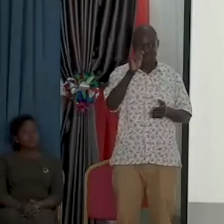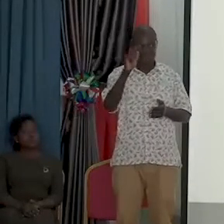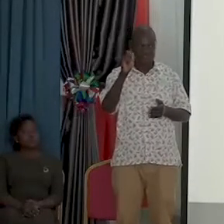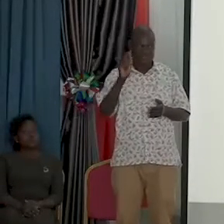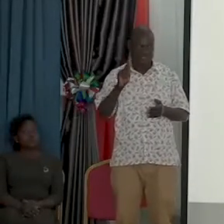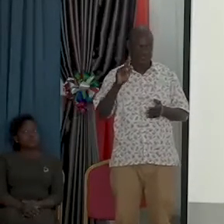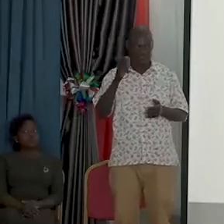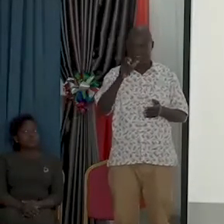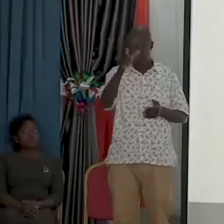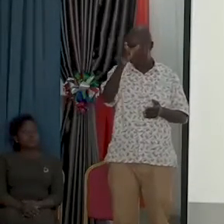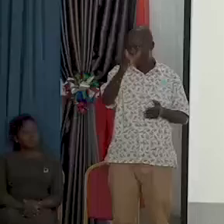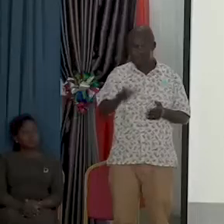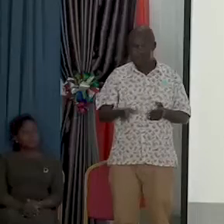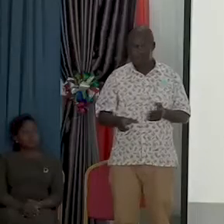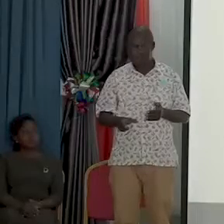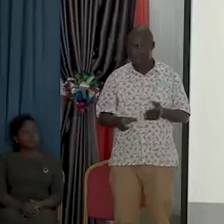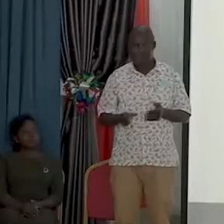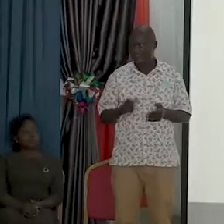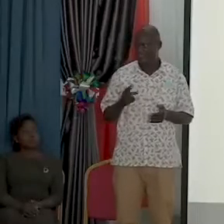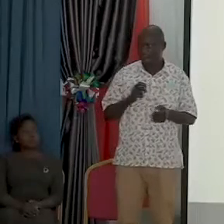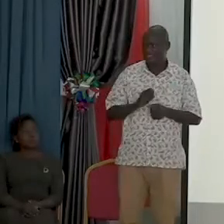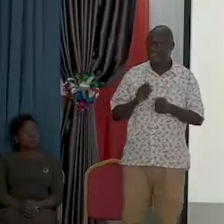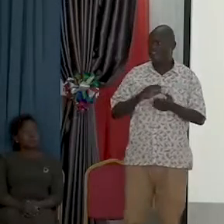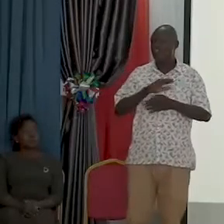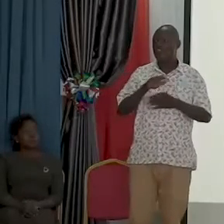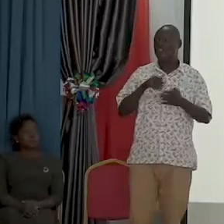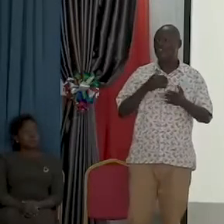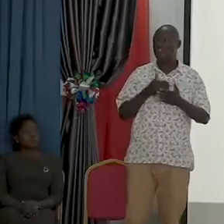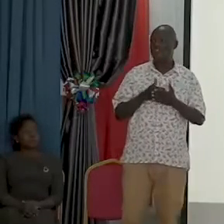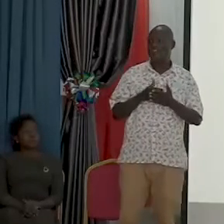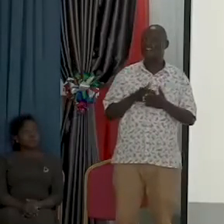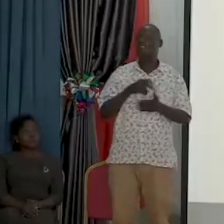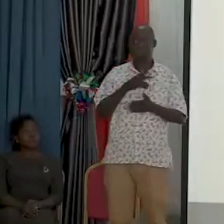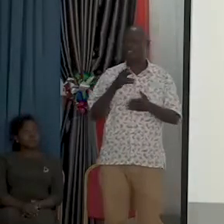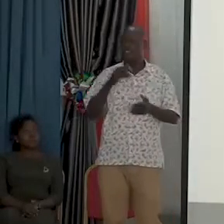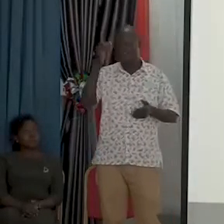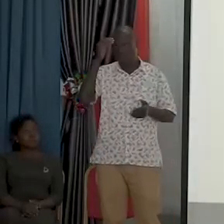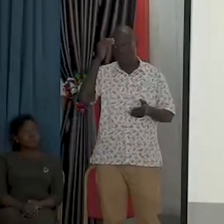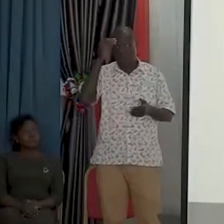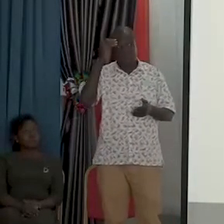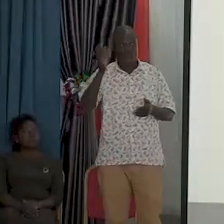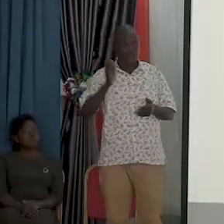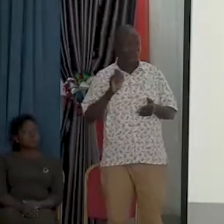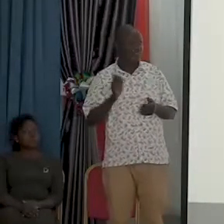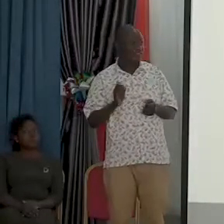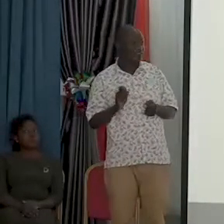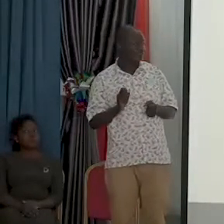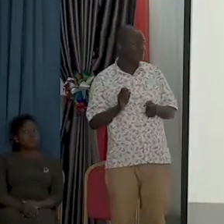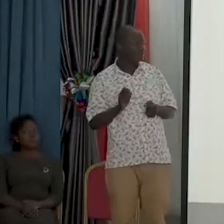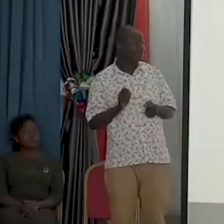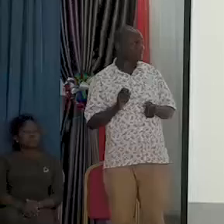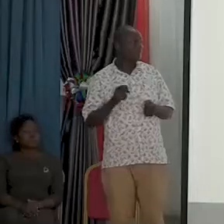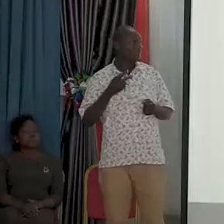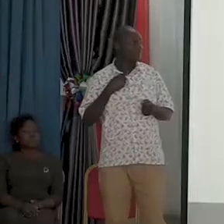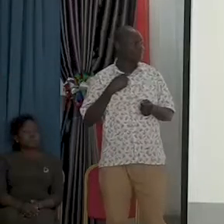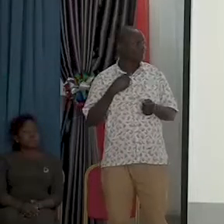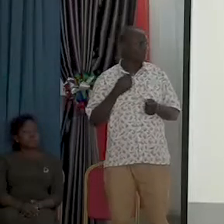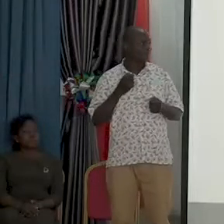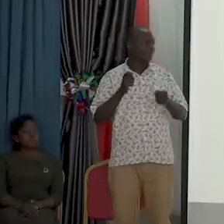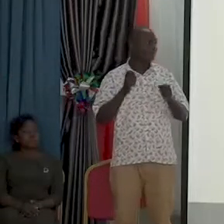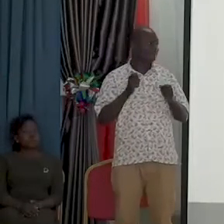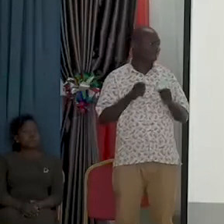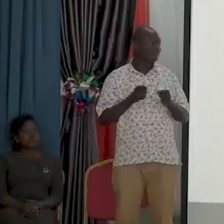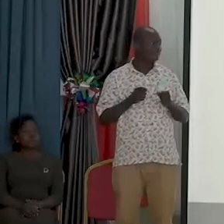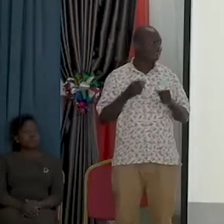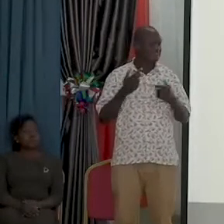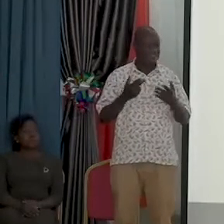column. And we write down all the things that we know about the student. In the second column, we're going to write all the things we know about the